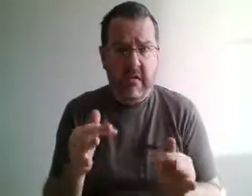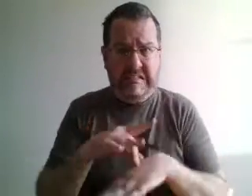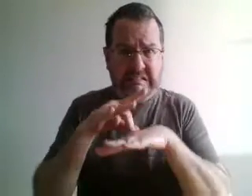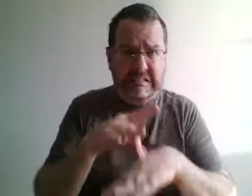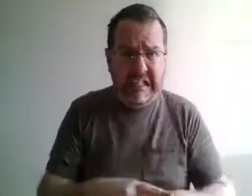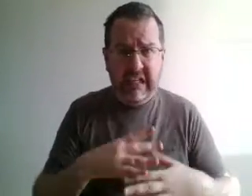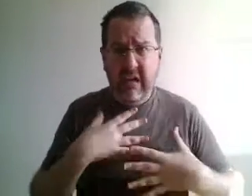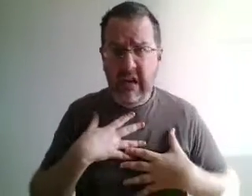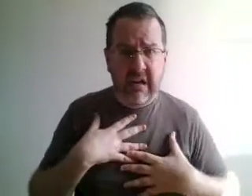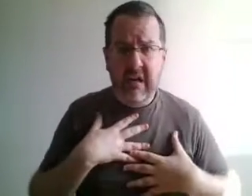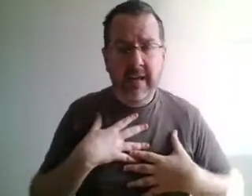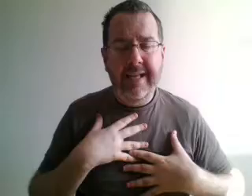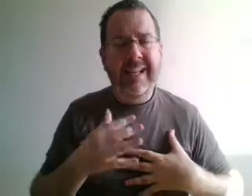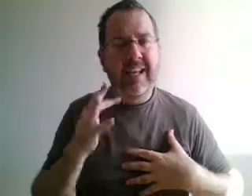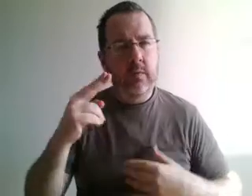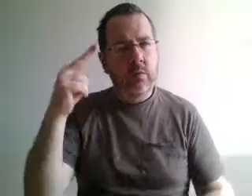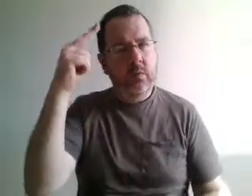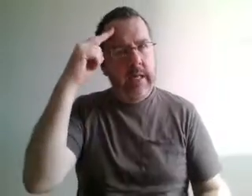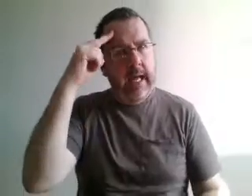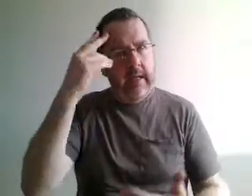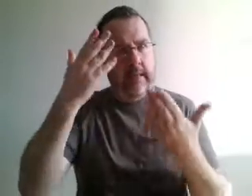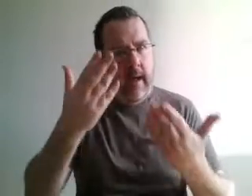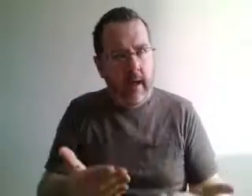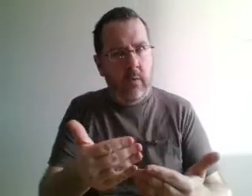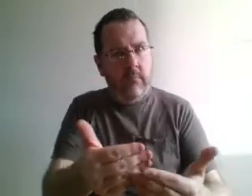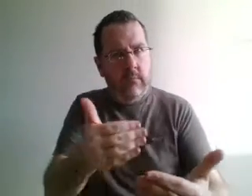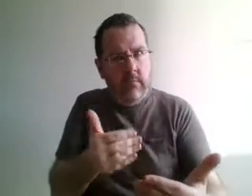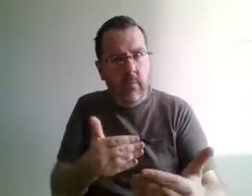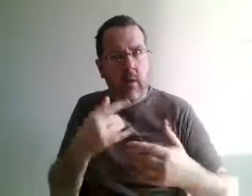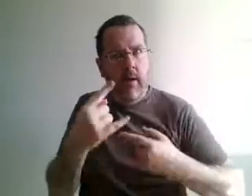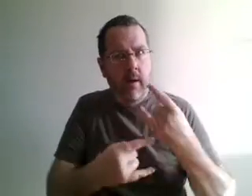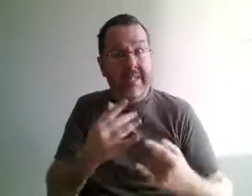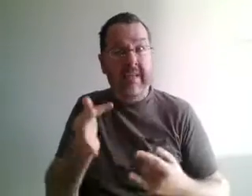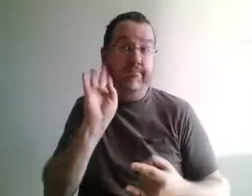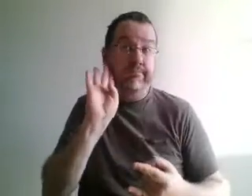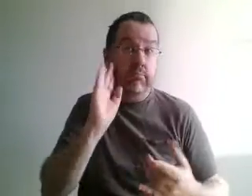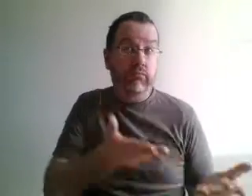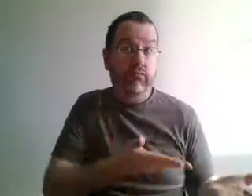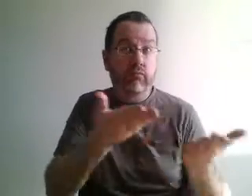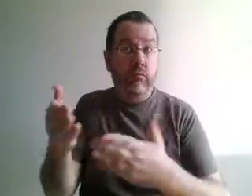some understanding of what will happen to them when they go to hospital, it might allay their fear somewhat.